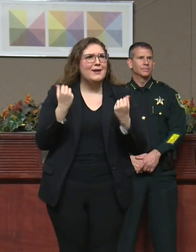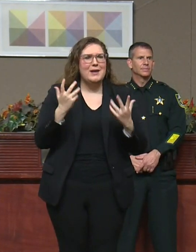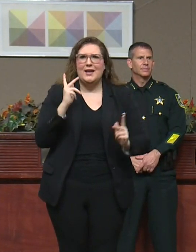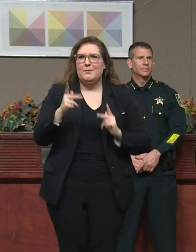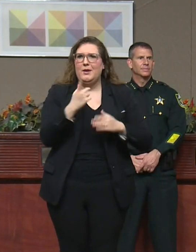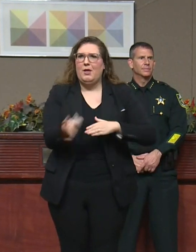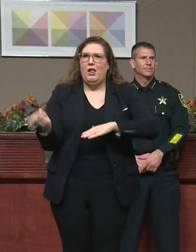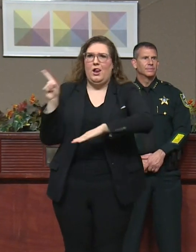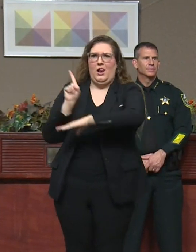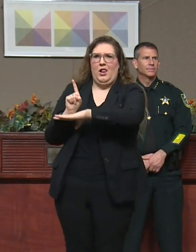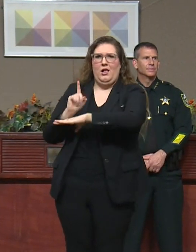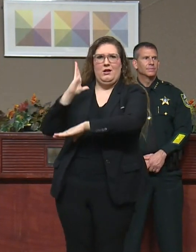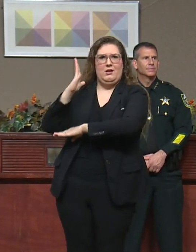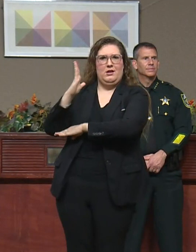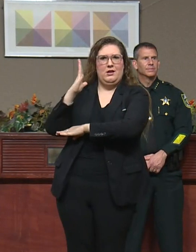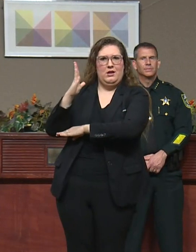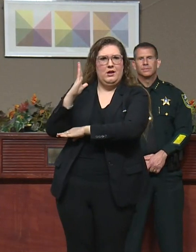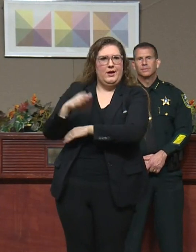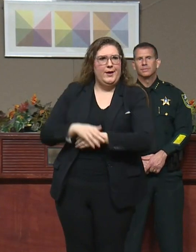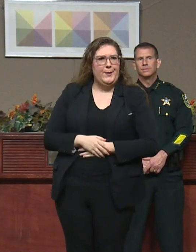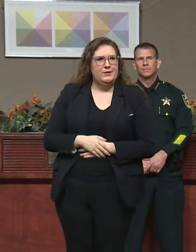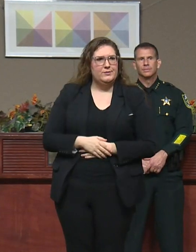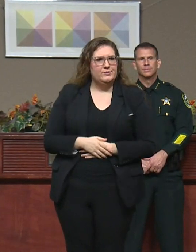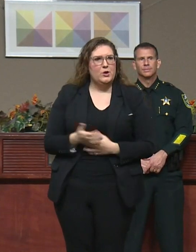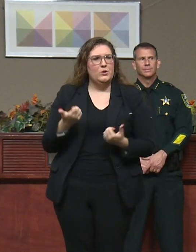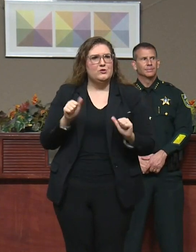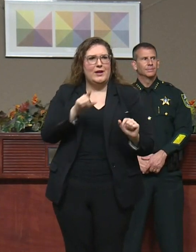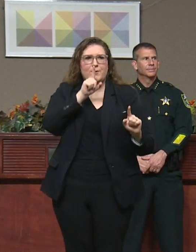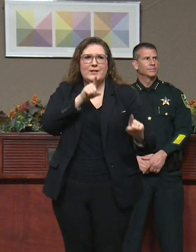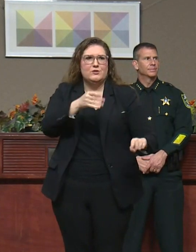endeavor to answer your questions as soon as we can.